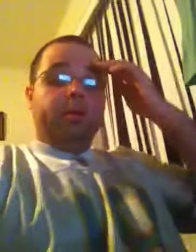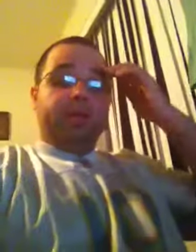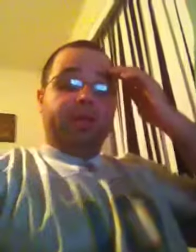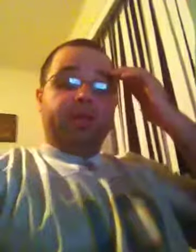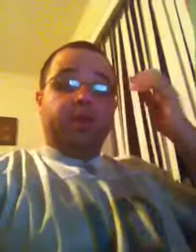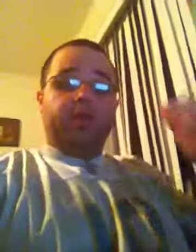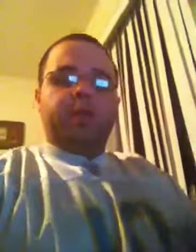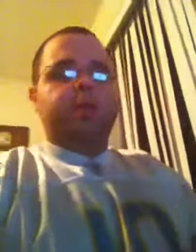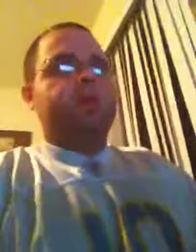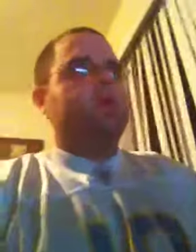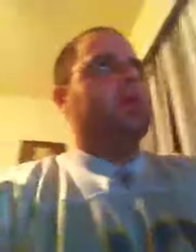So this goes.